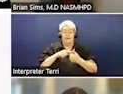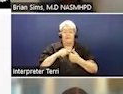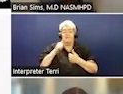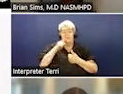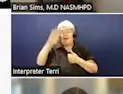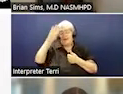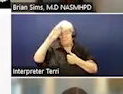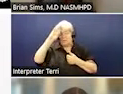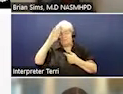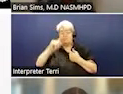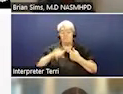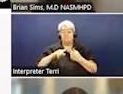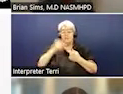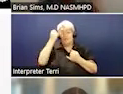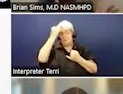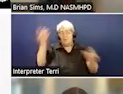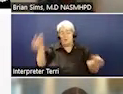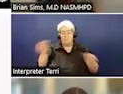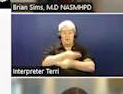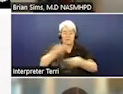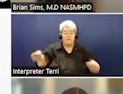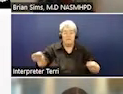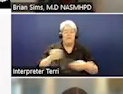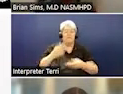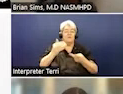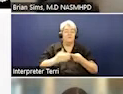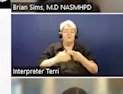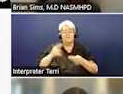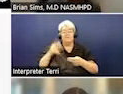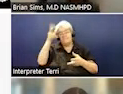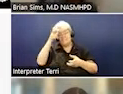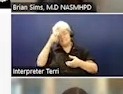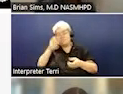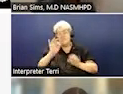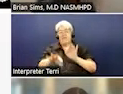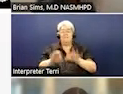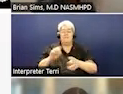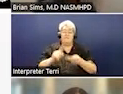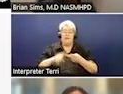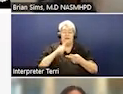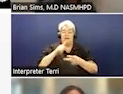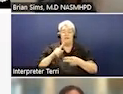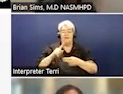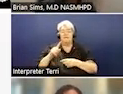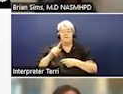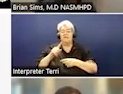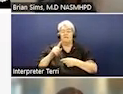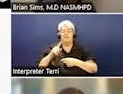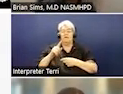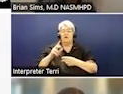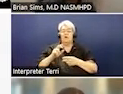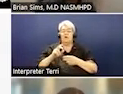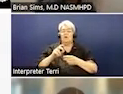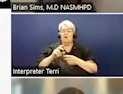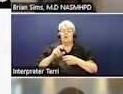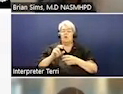B, cross-pollinator, C, devil's advocate, and then D, hurdler. So you are welcome, Stephanie, to answer it on